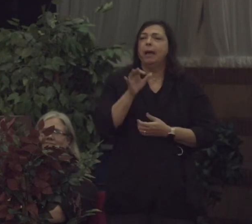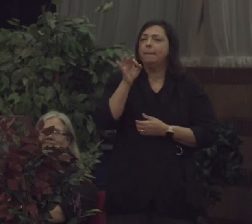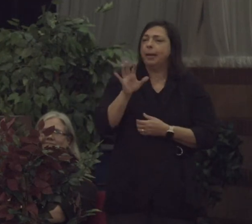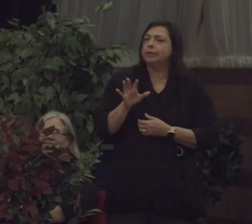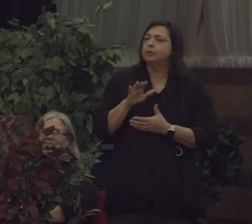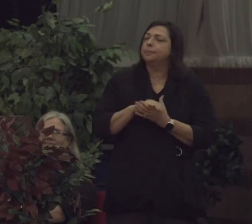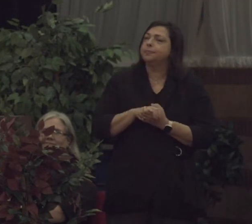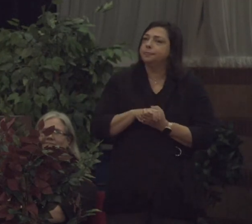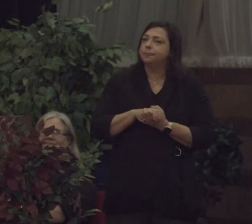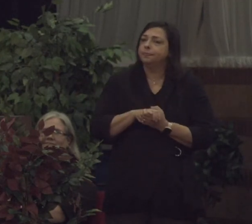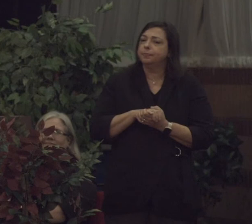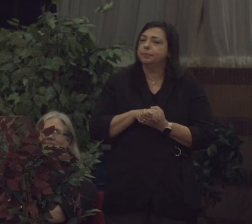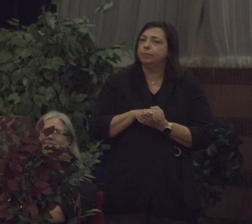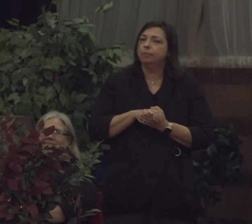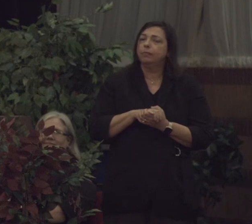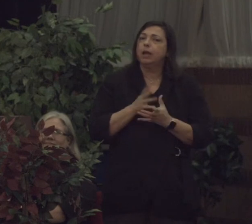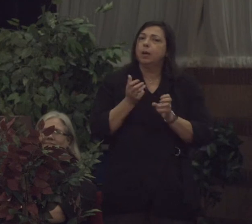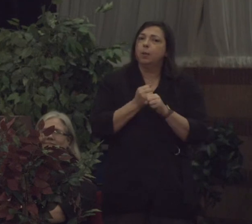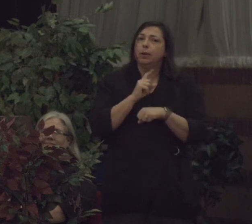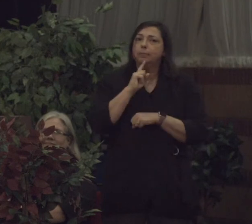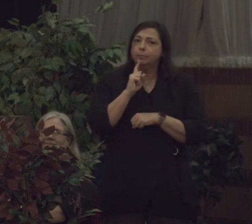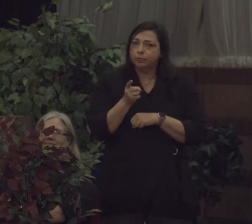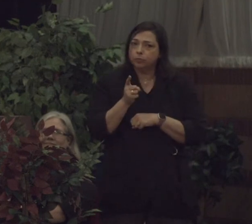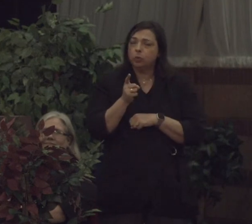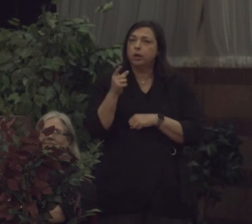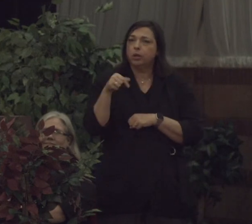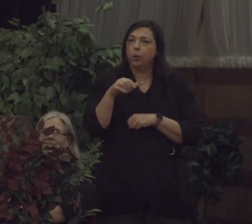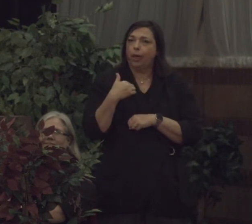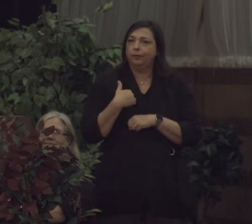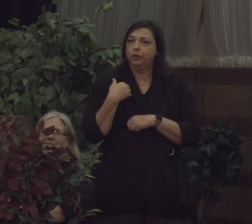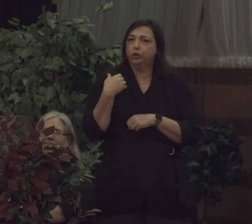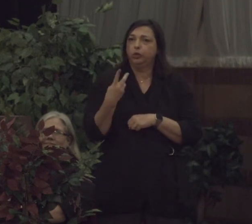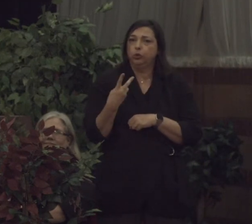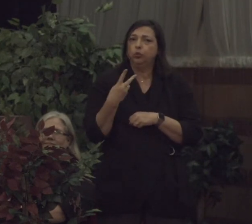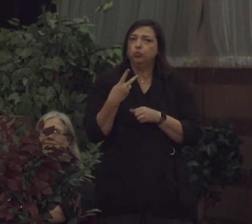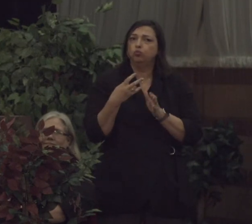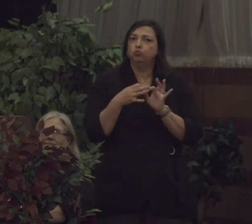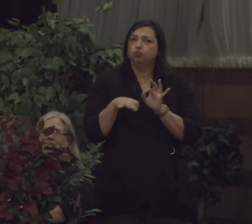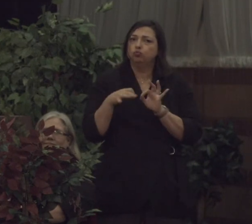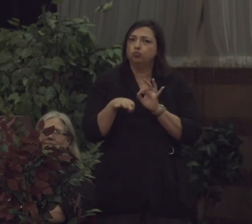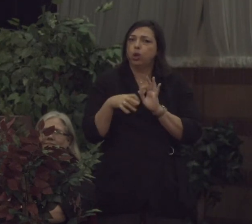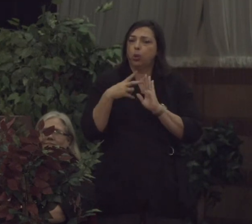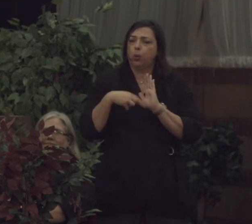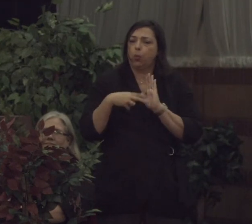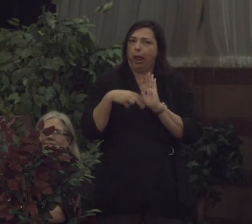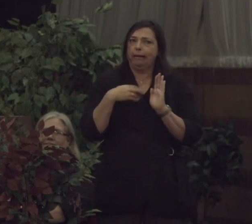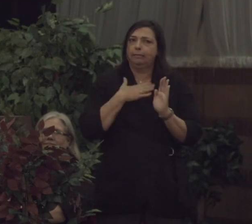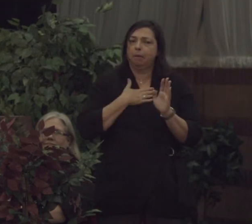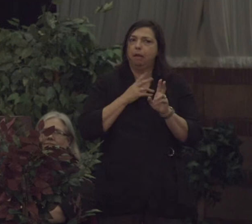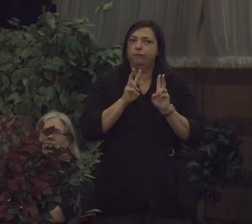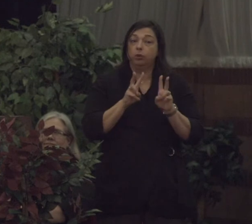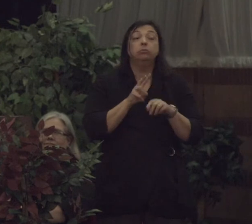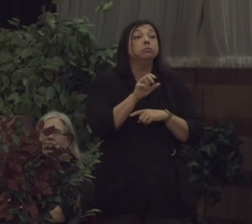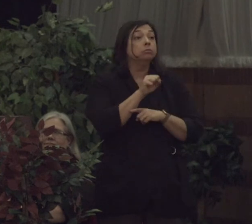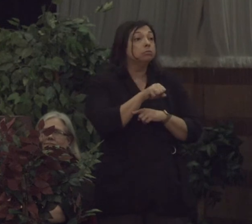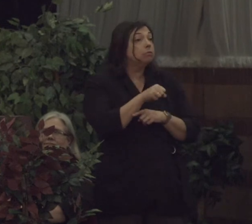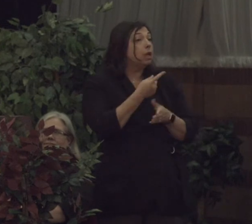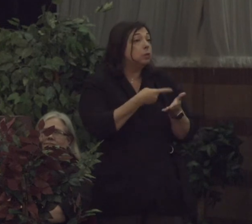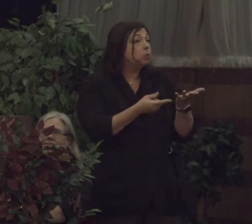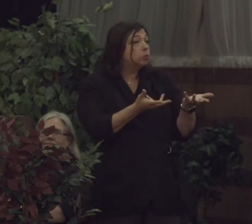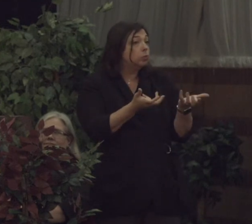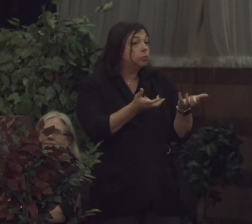John, I want to make sure that you have two verses read at my services. Yes, ma'am. Yes, ma'am. What would that